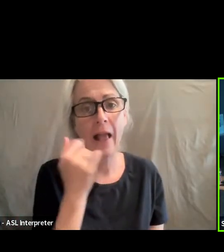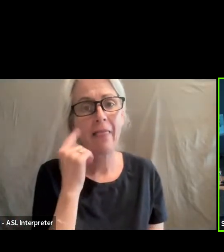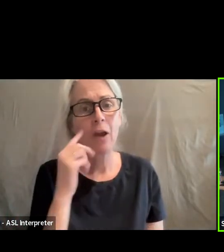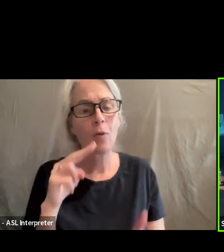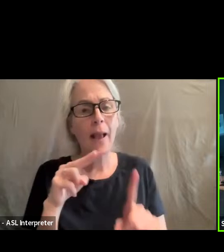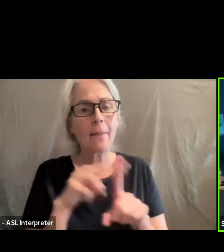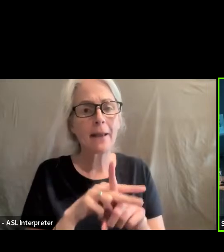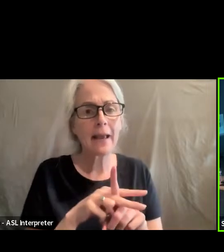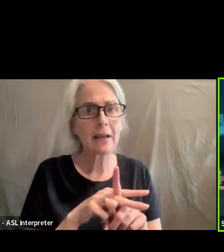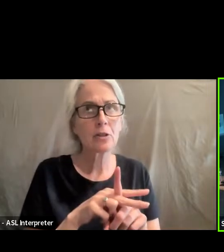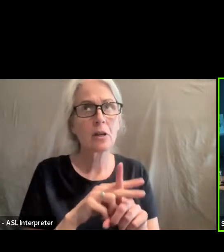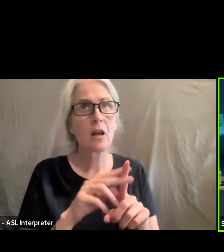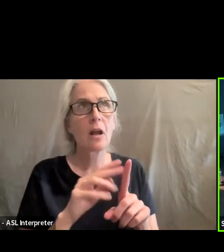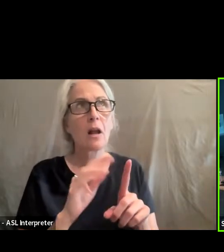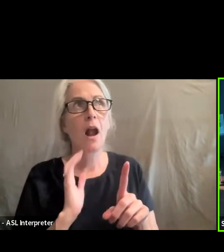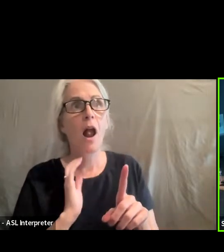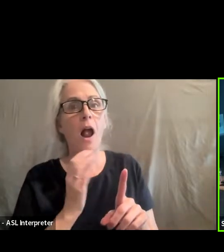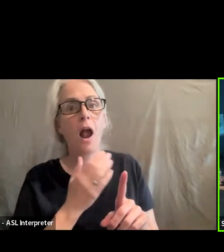application is, and I think our